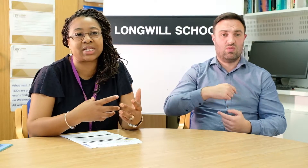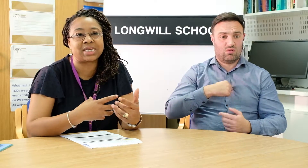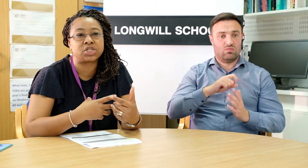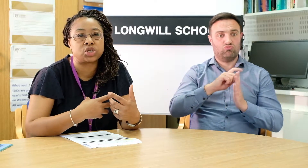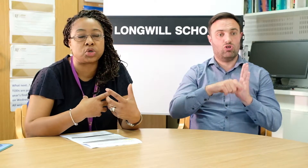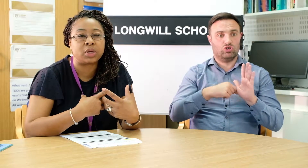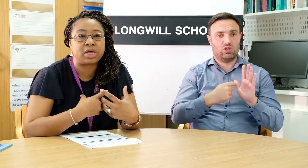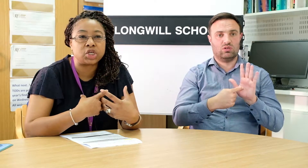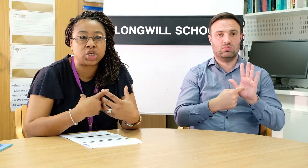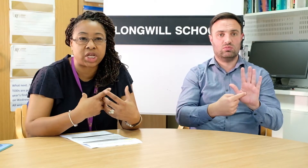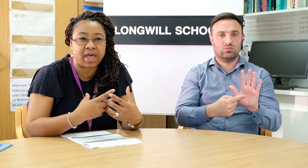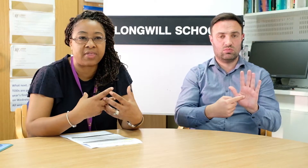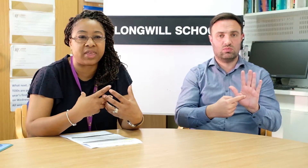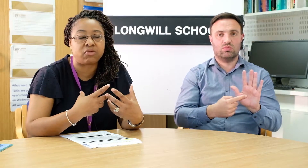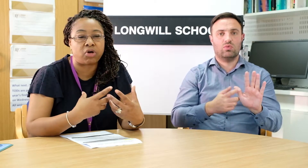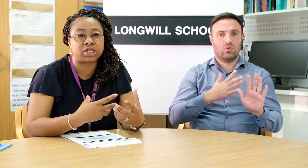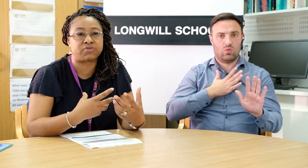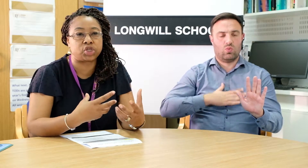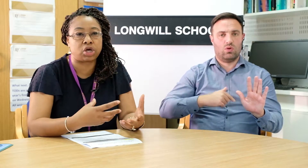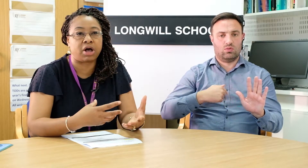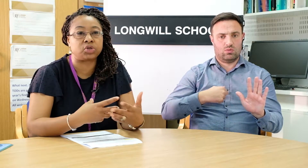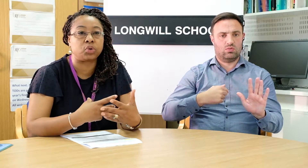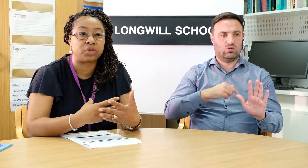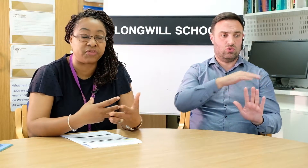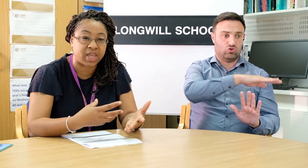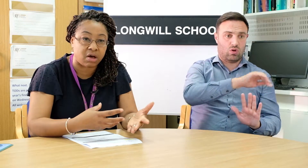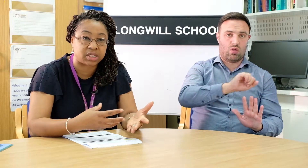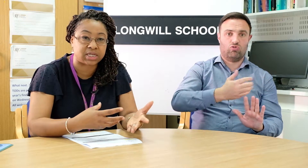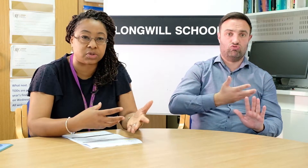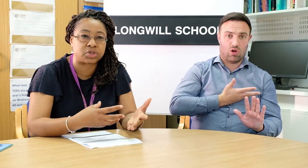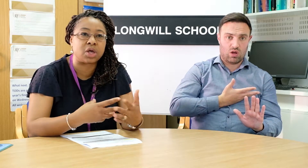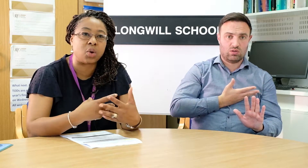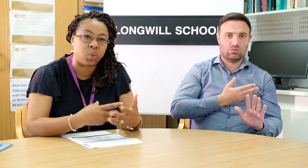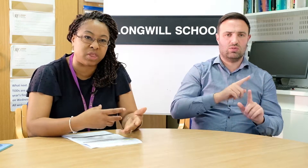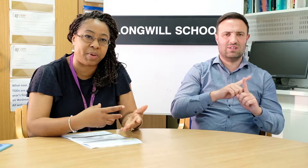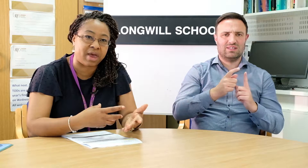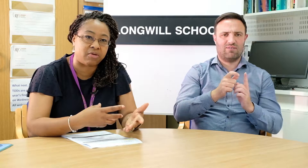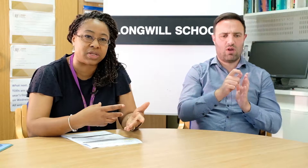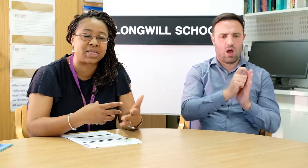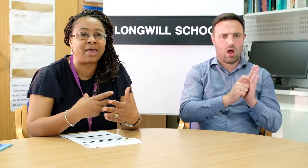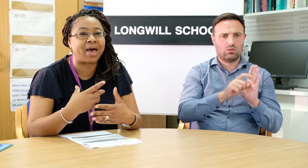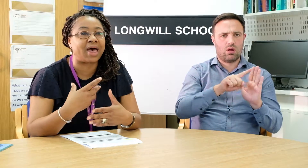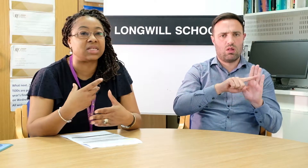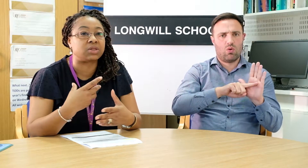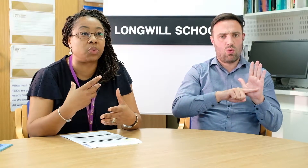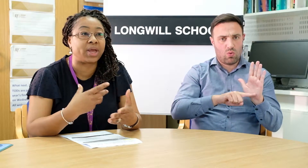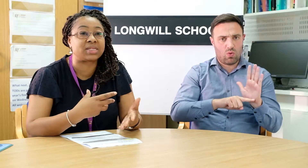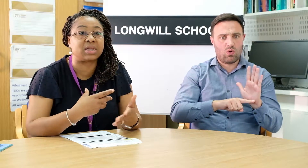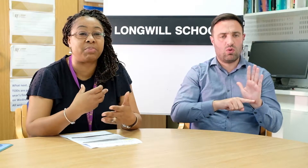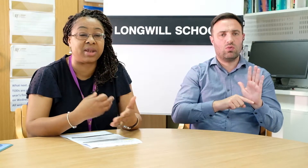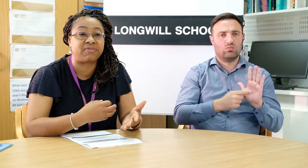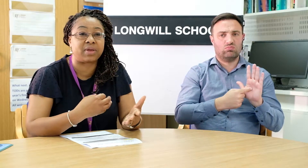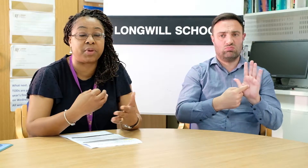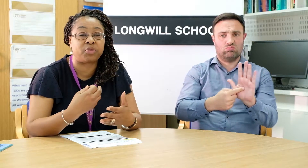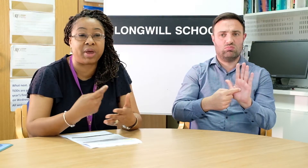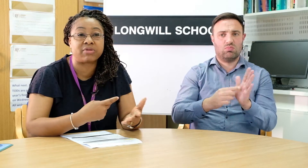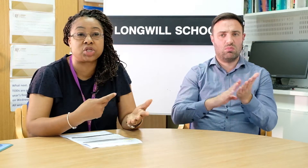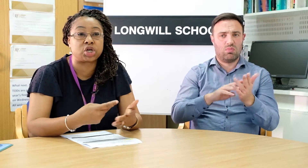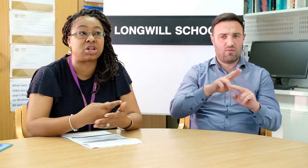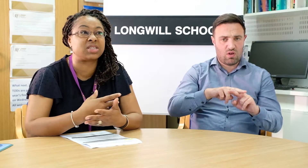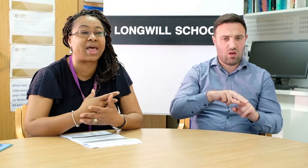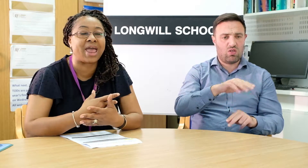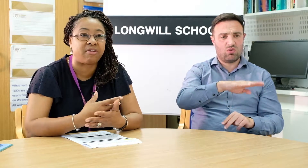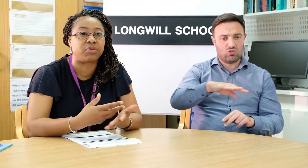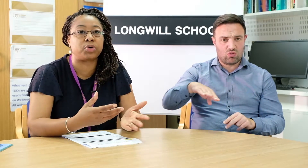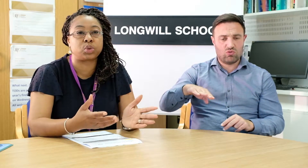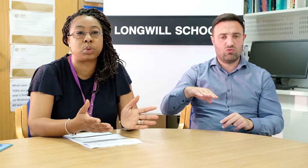of our project is to share the rights of the child, all of the articles, with parents, and the way it's going to benefit both parents